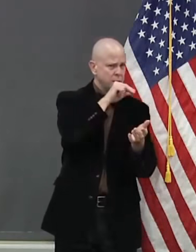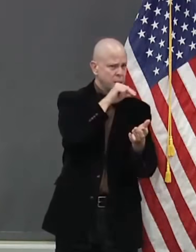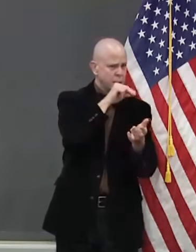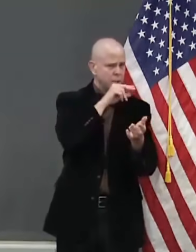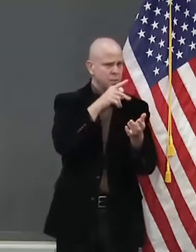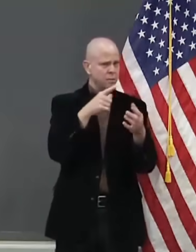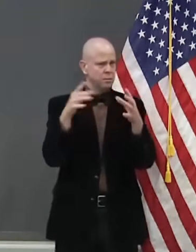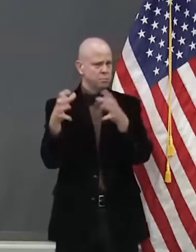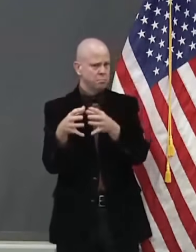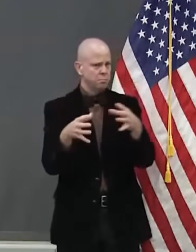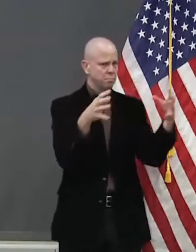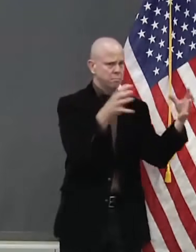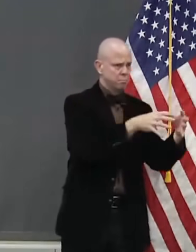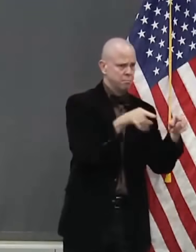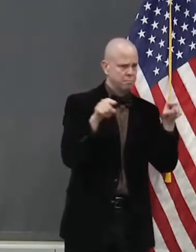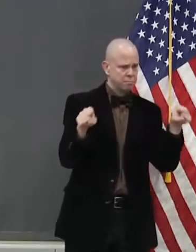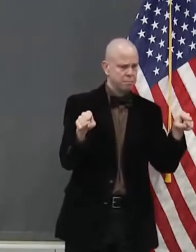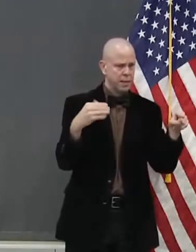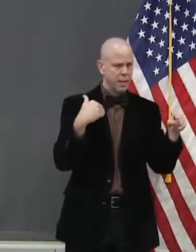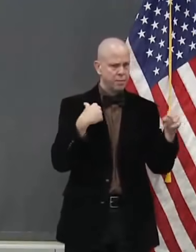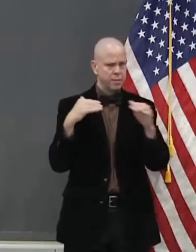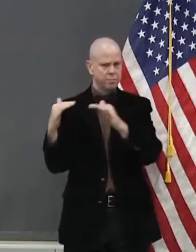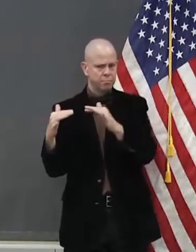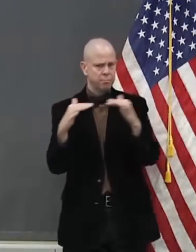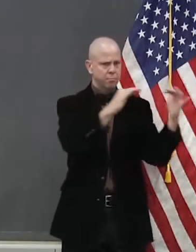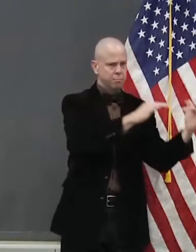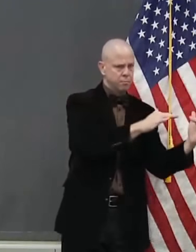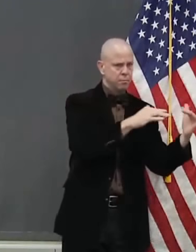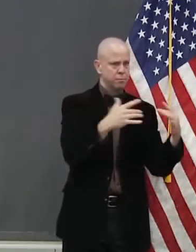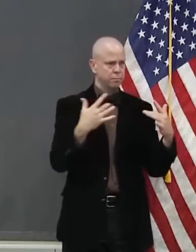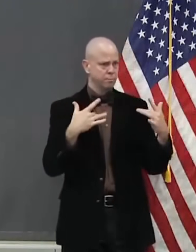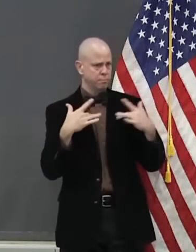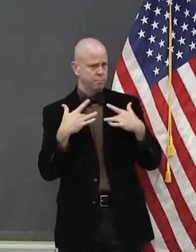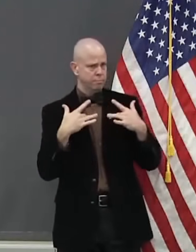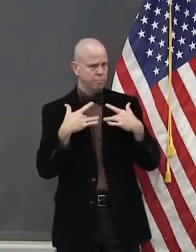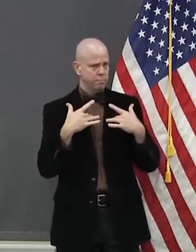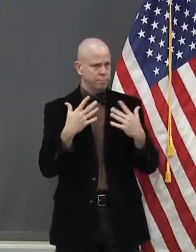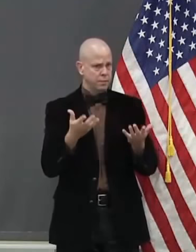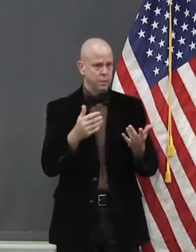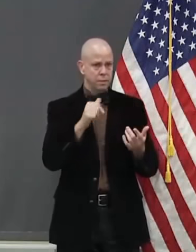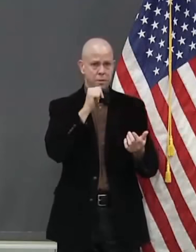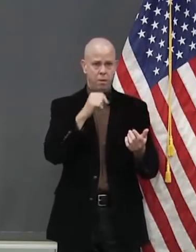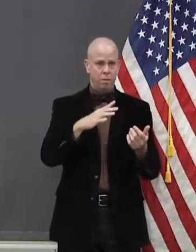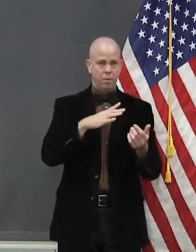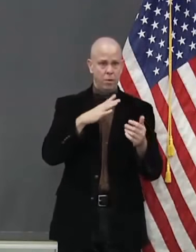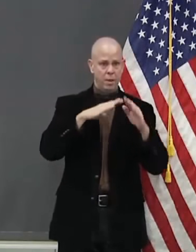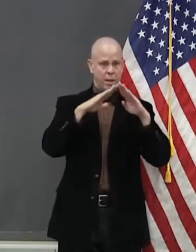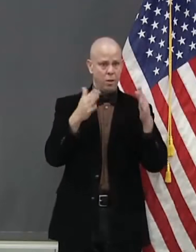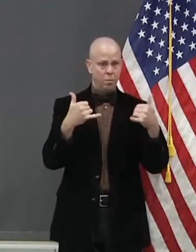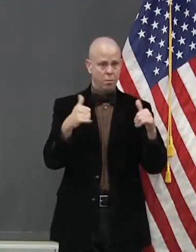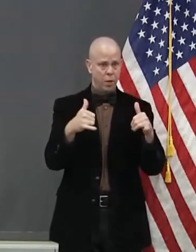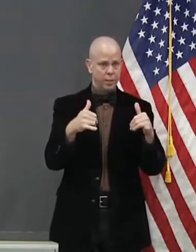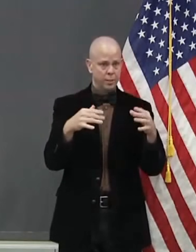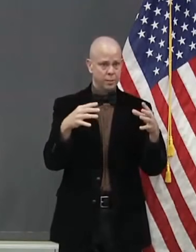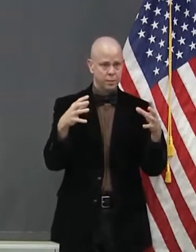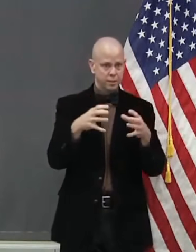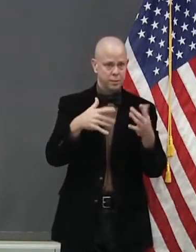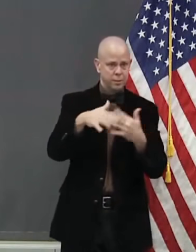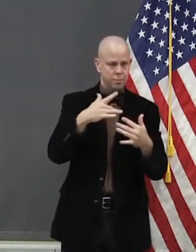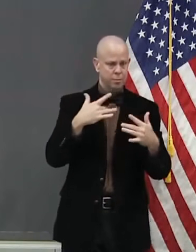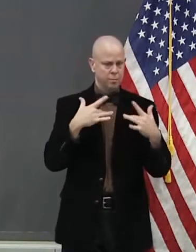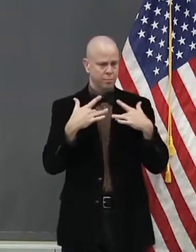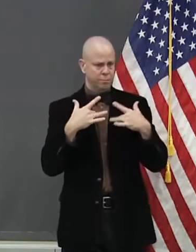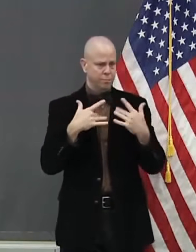major concerns was informal house parties during these football games. Now, we're not having crowds at these games,